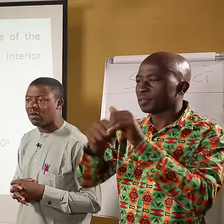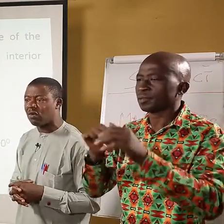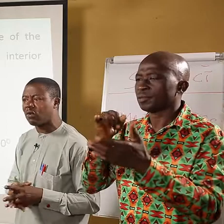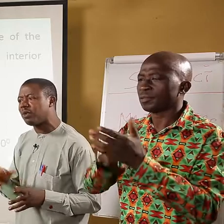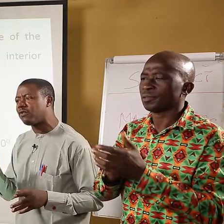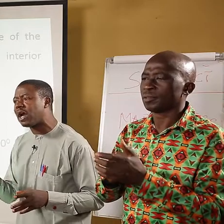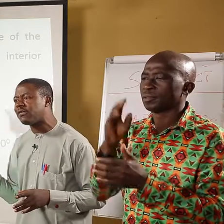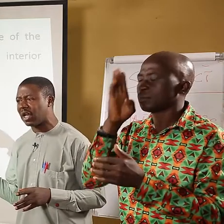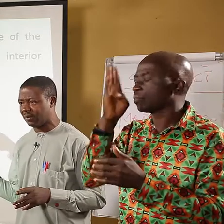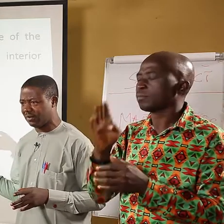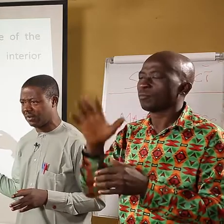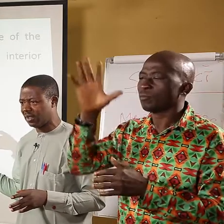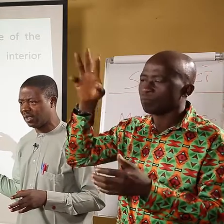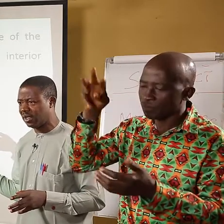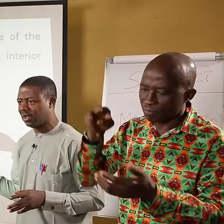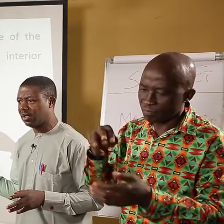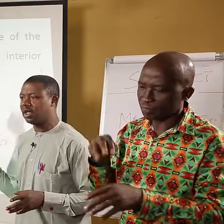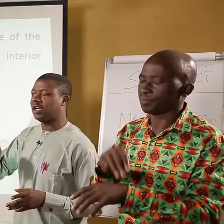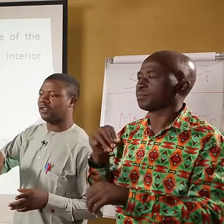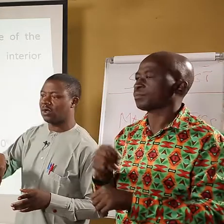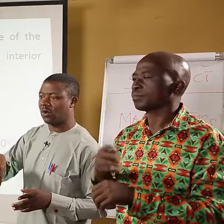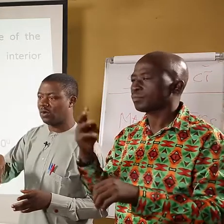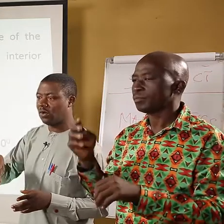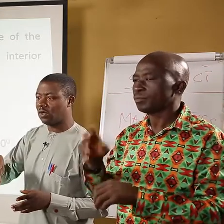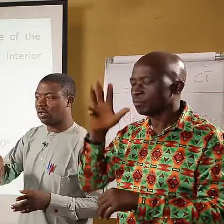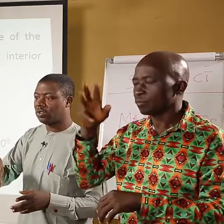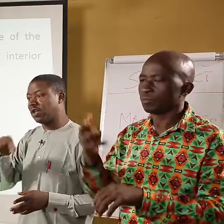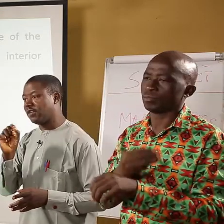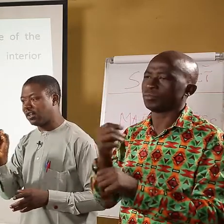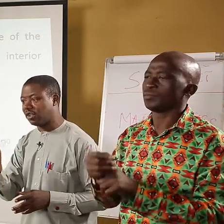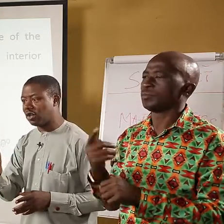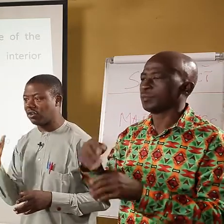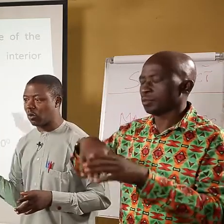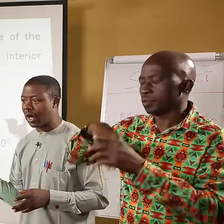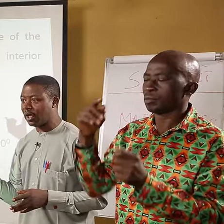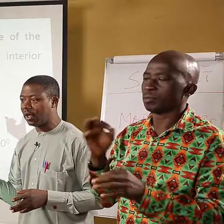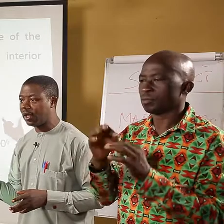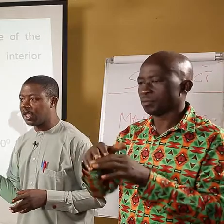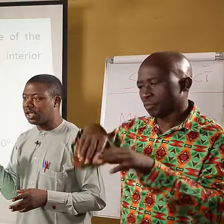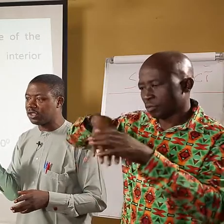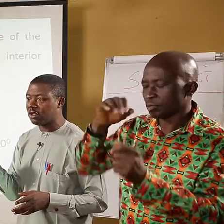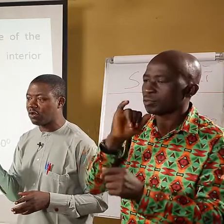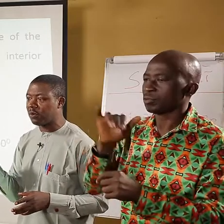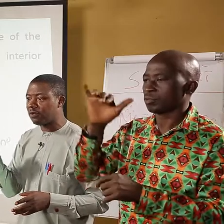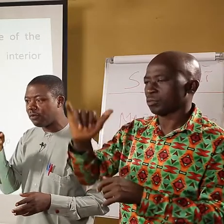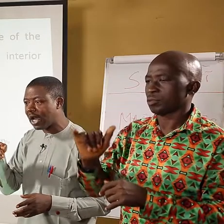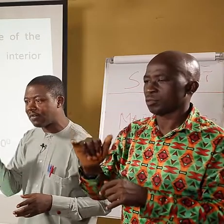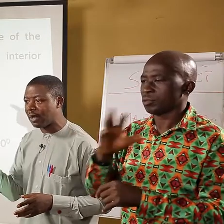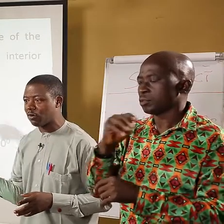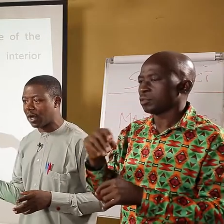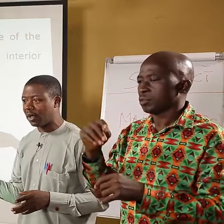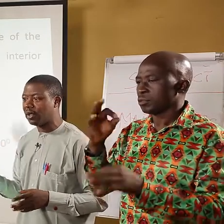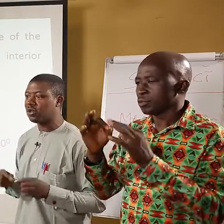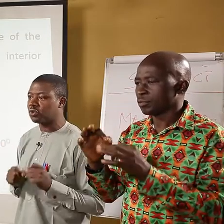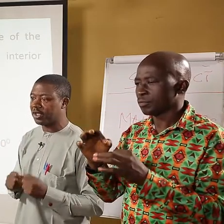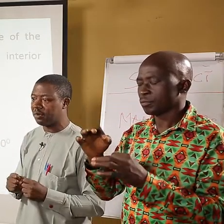interior angle will be 5 times the exterior. So if the exterior is y, interior will be 5